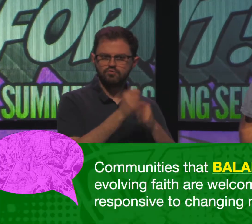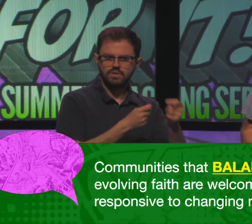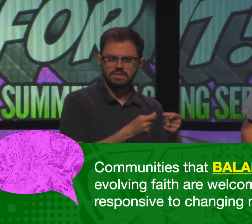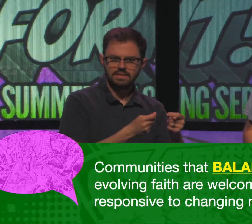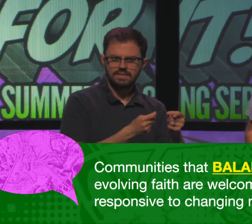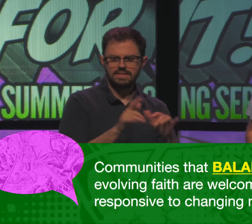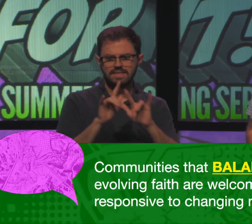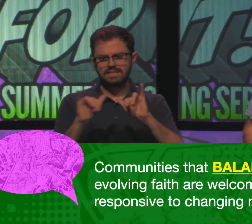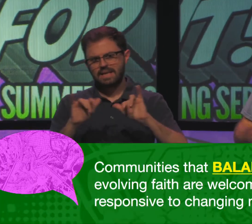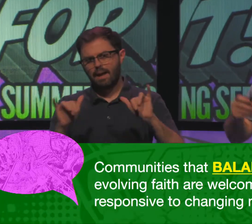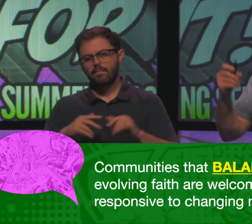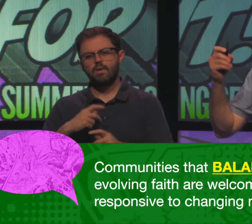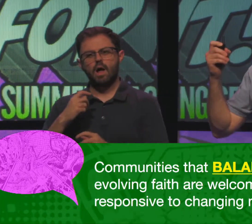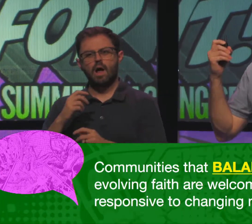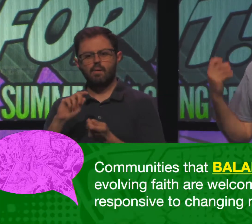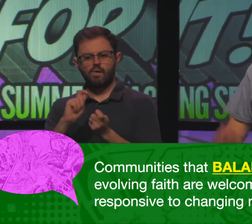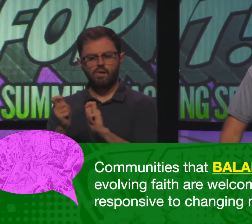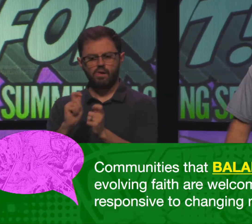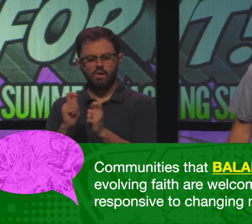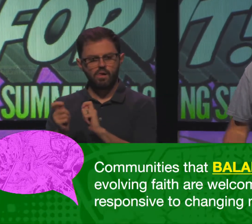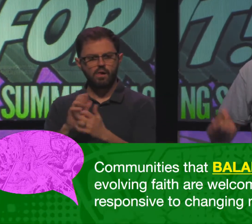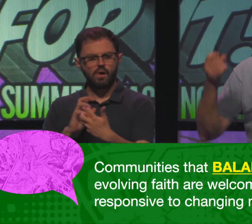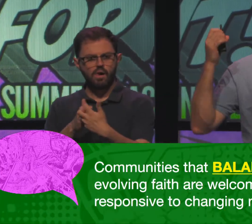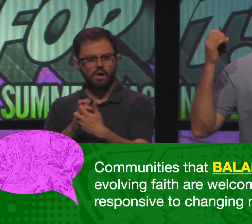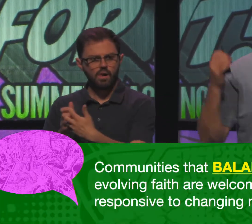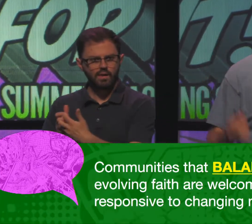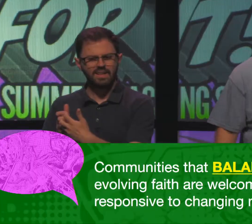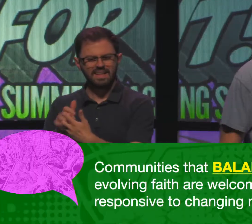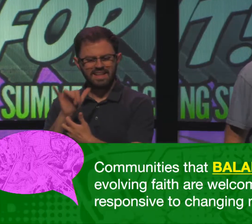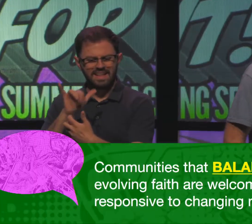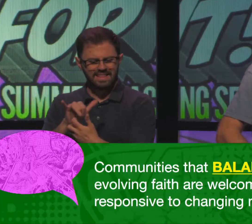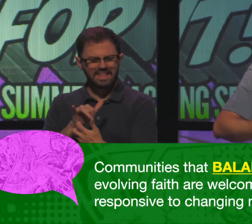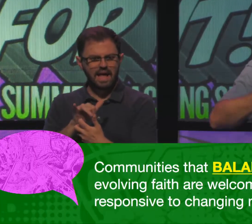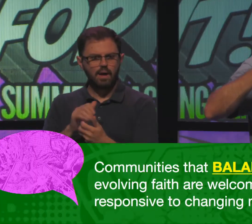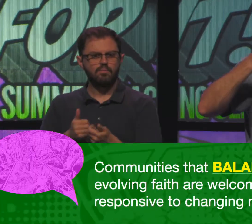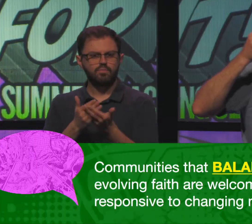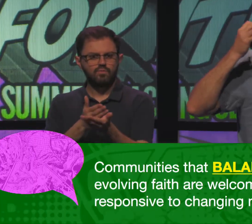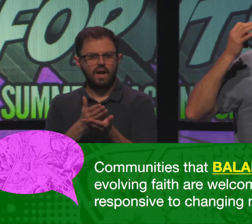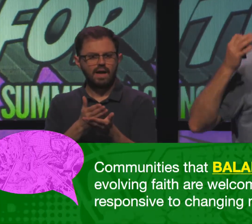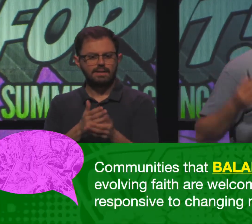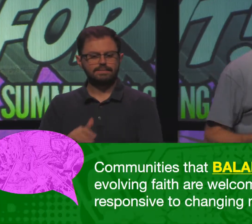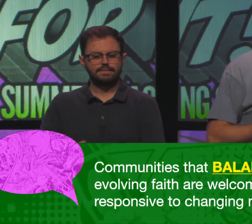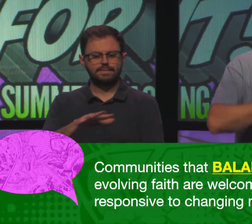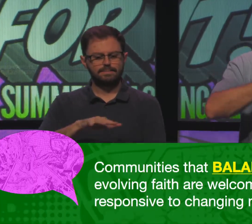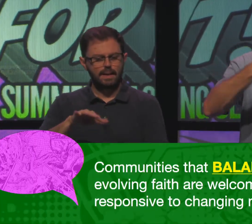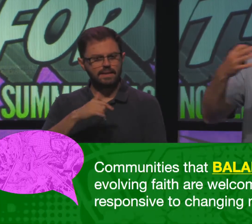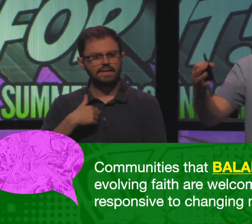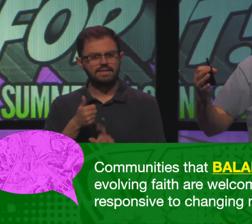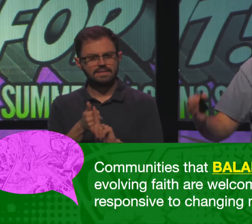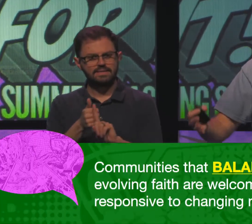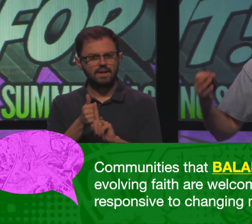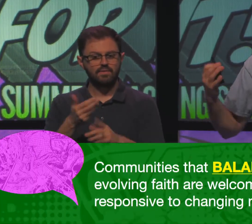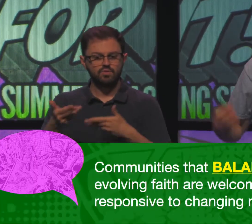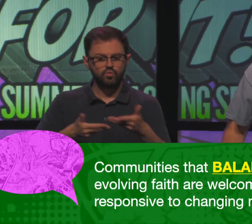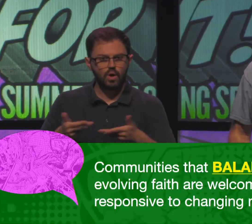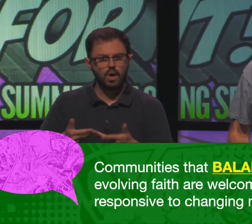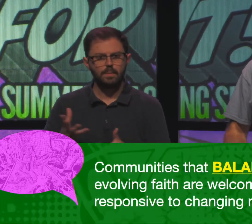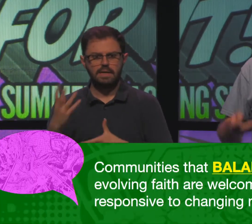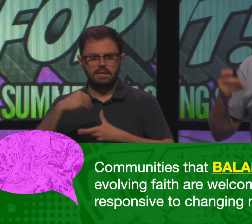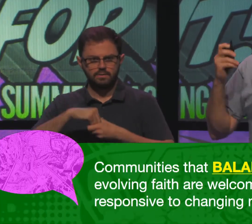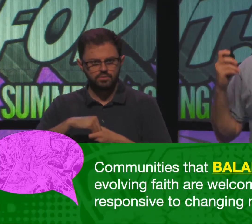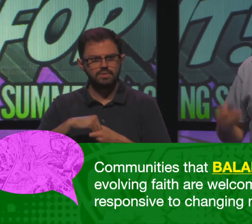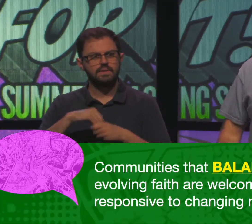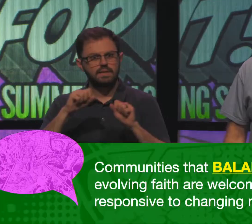welcoming. These are places that are inclusive. These are places that are humble. These are places that are responsive to the changing needs of